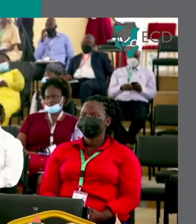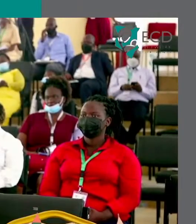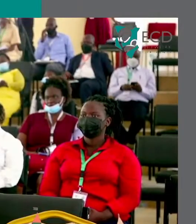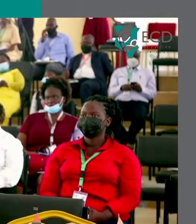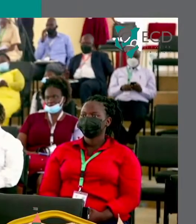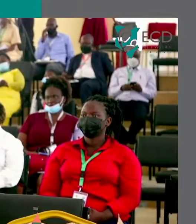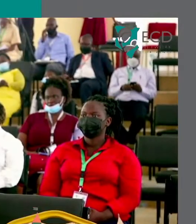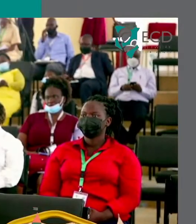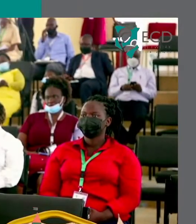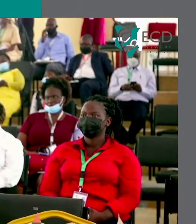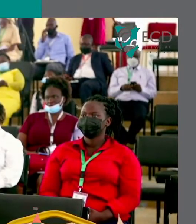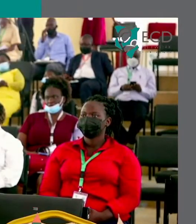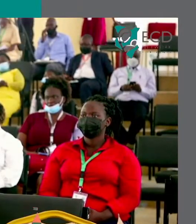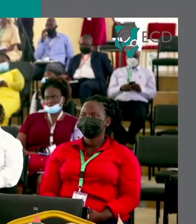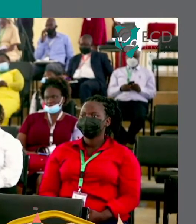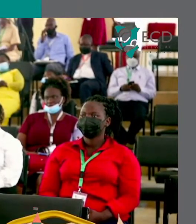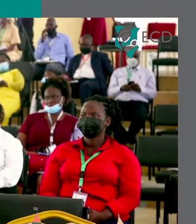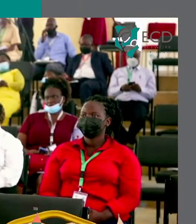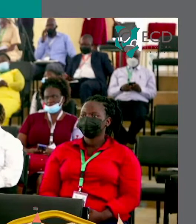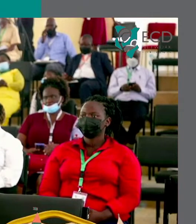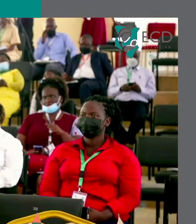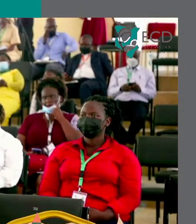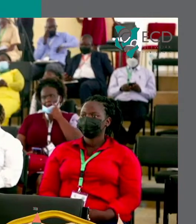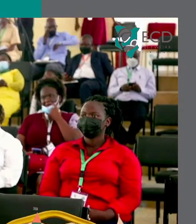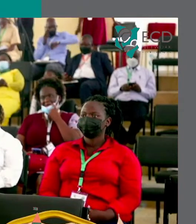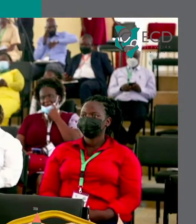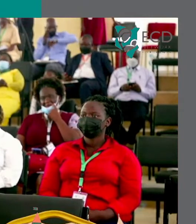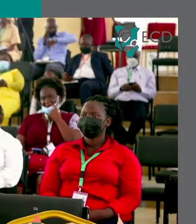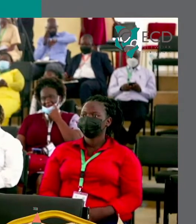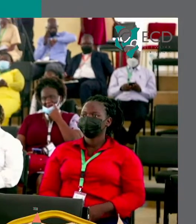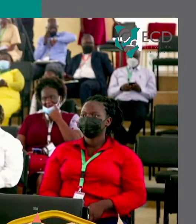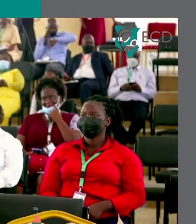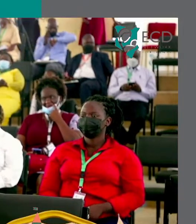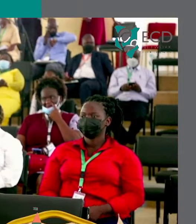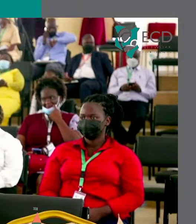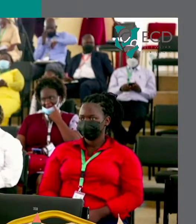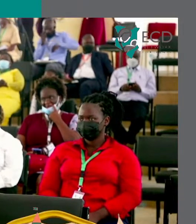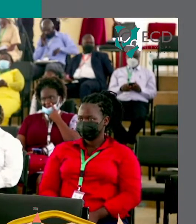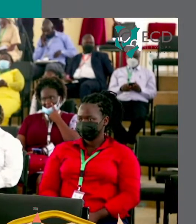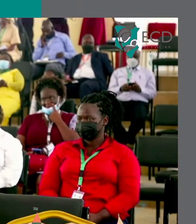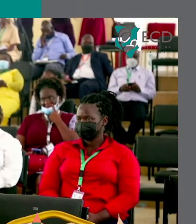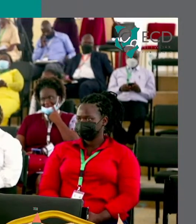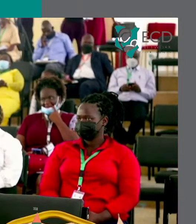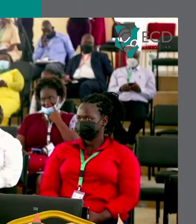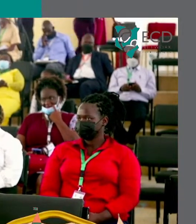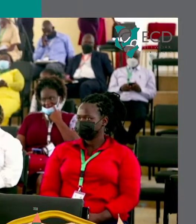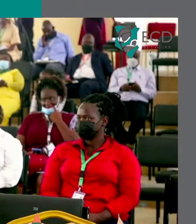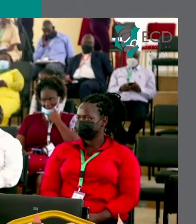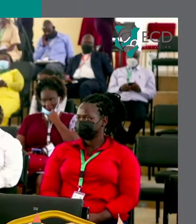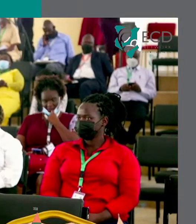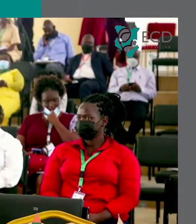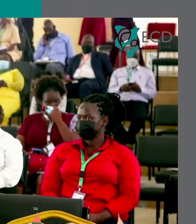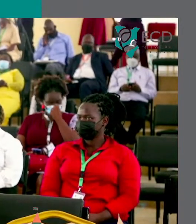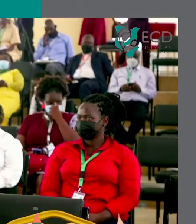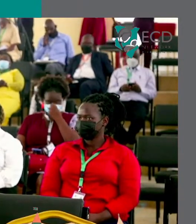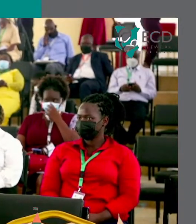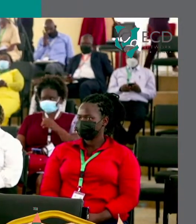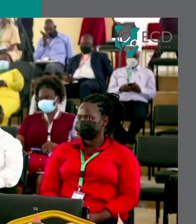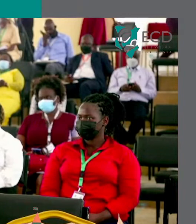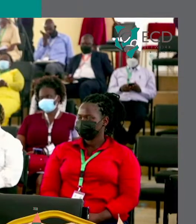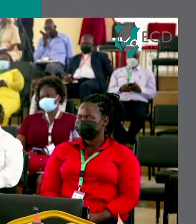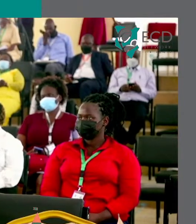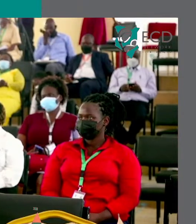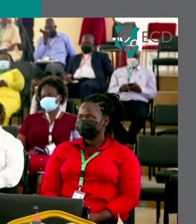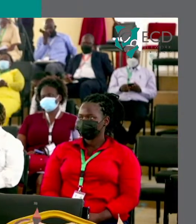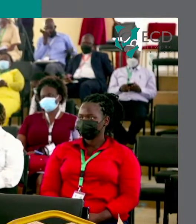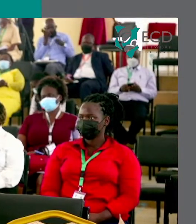better. We apologize yesterday that there was a problem with the service. So we will do lunch. It is now 1:15. By